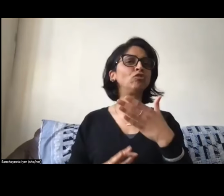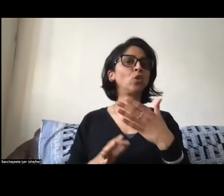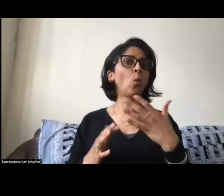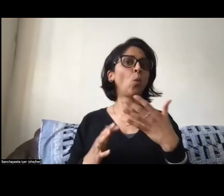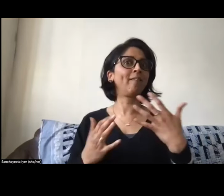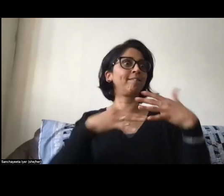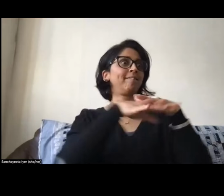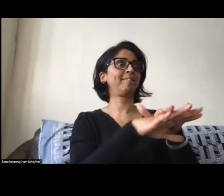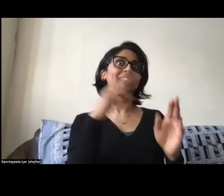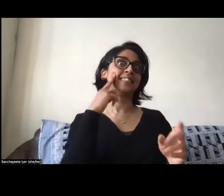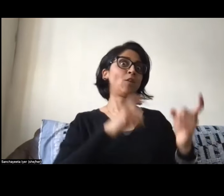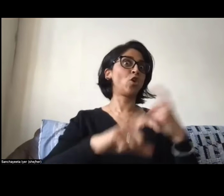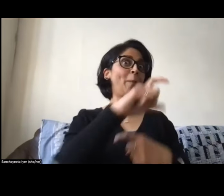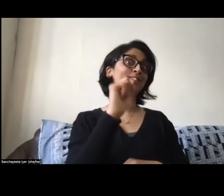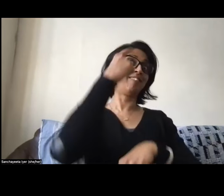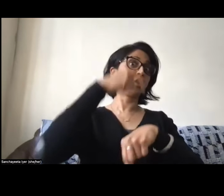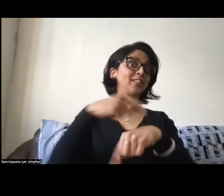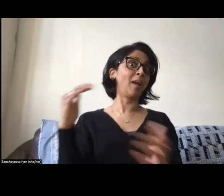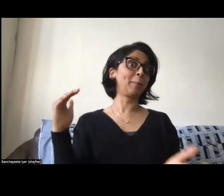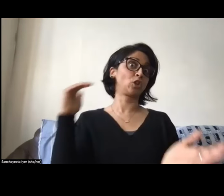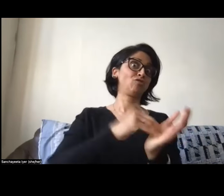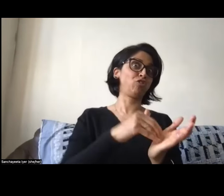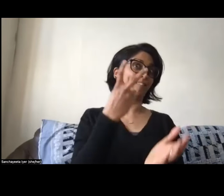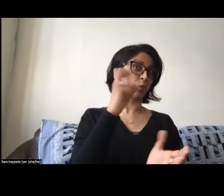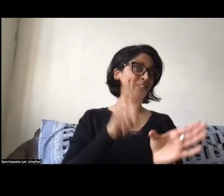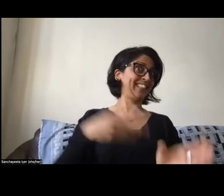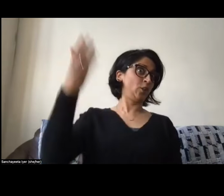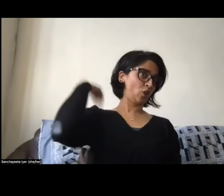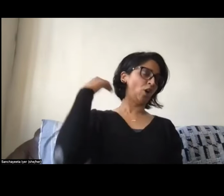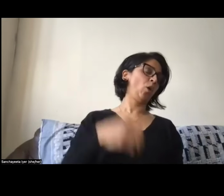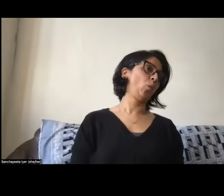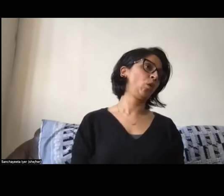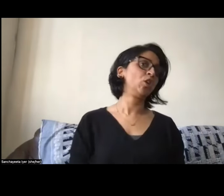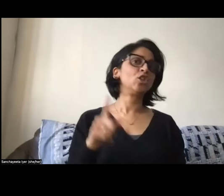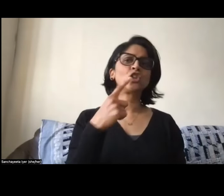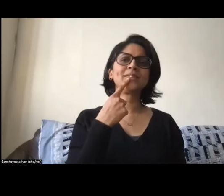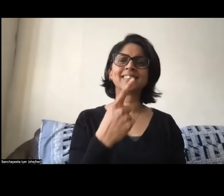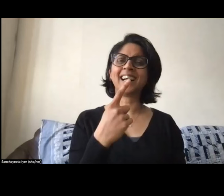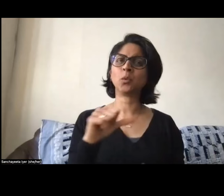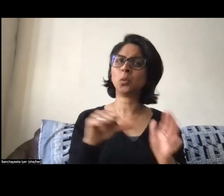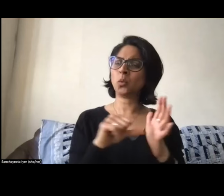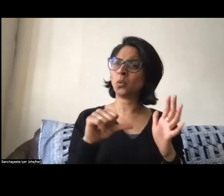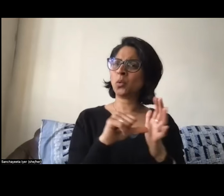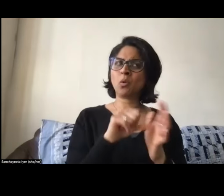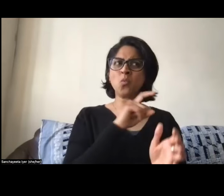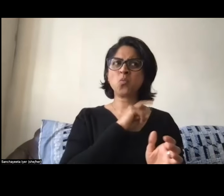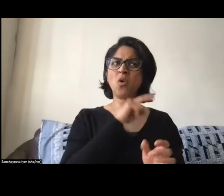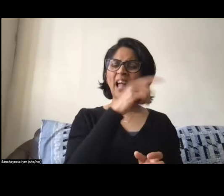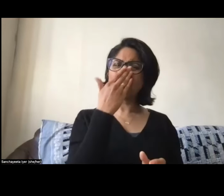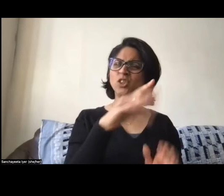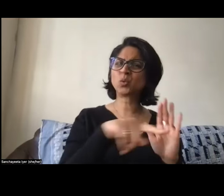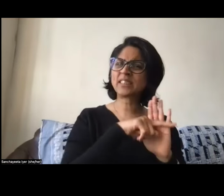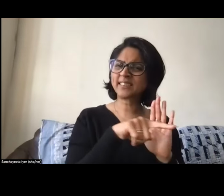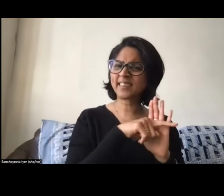So her experience was that the deaf community, when she first arrived in the UK, was